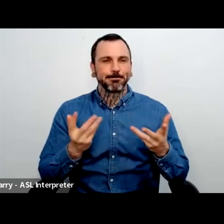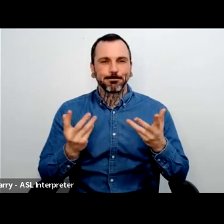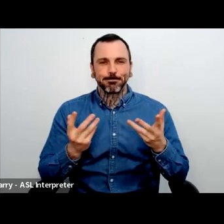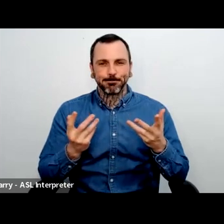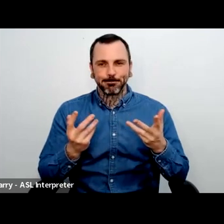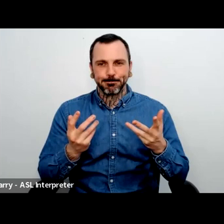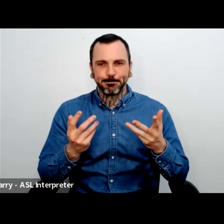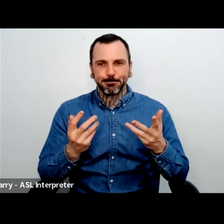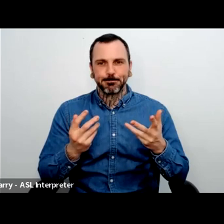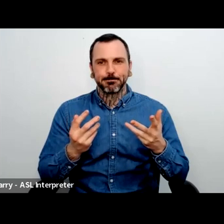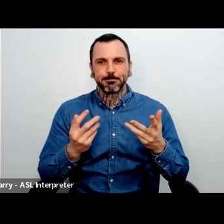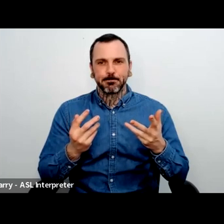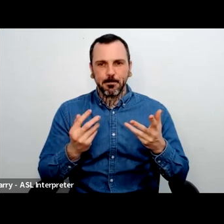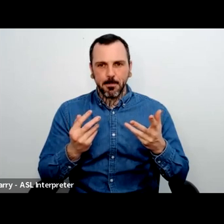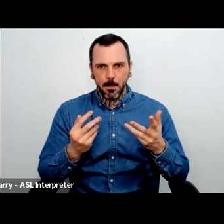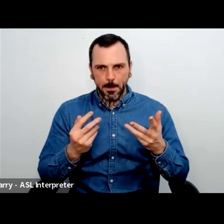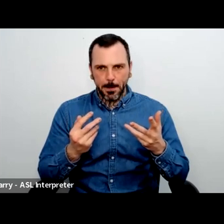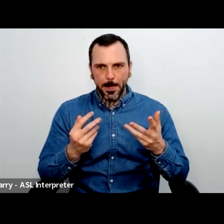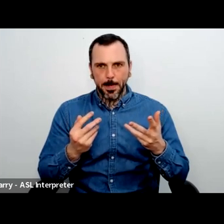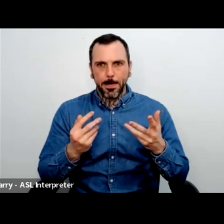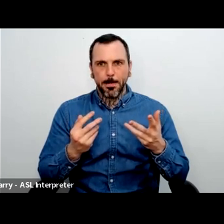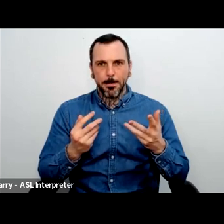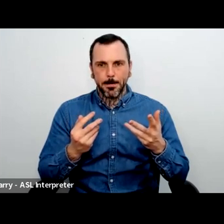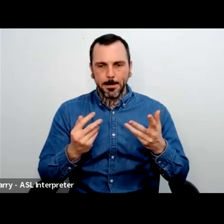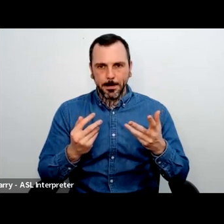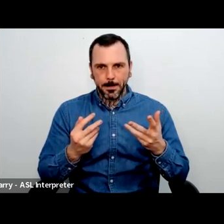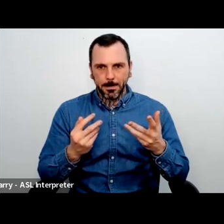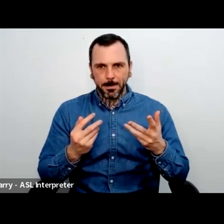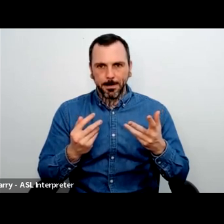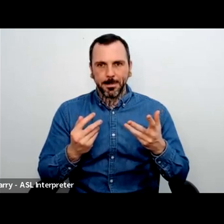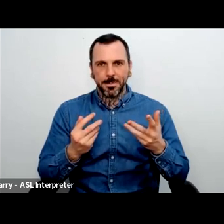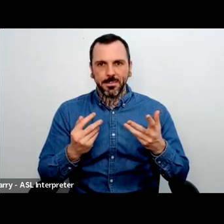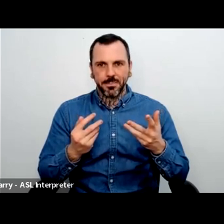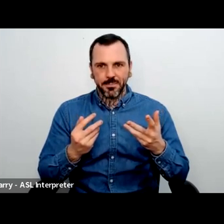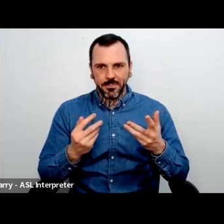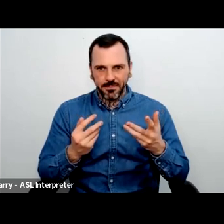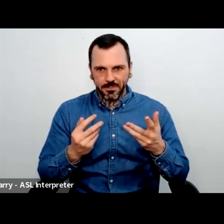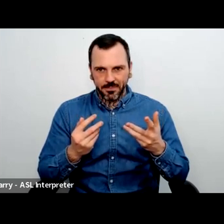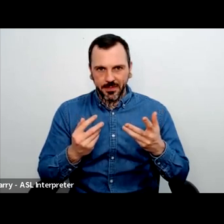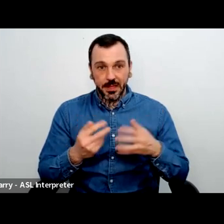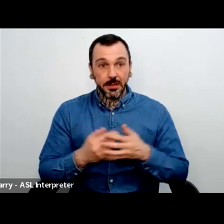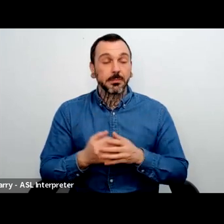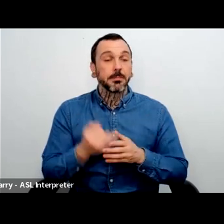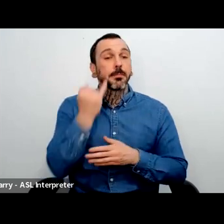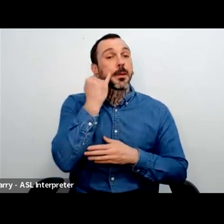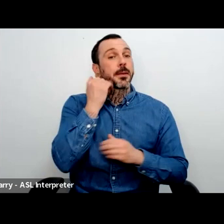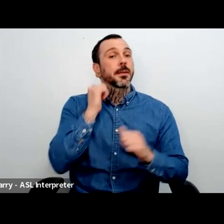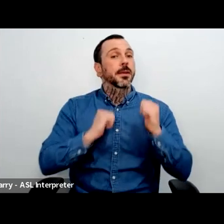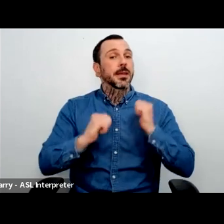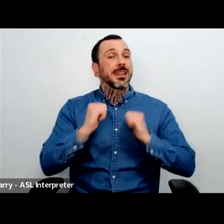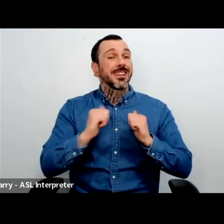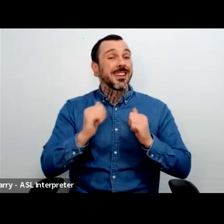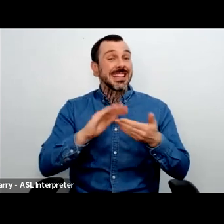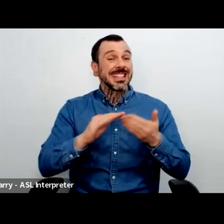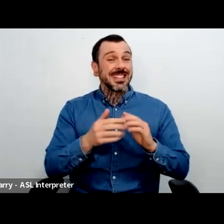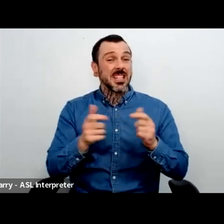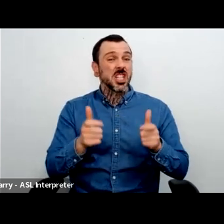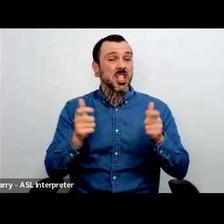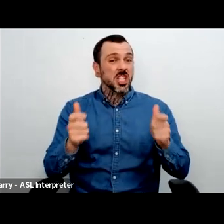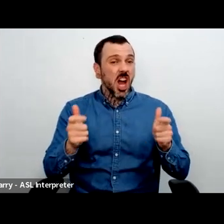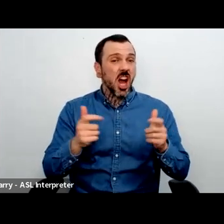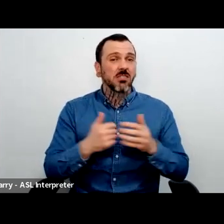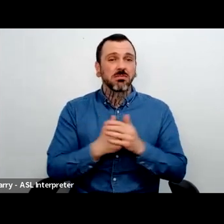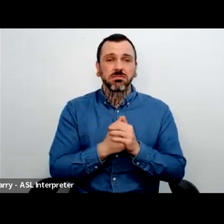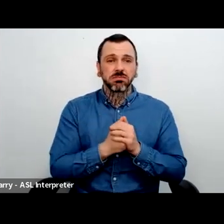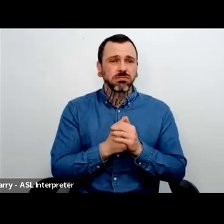I think, you know, it's that perspective of being in a large major center that is easy